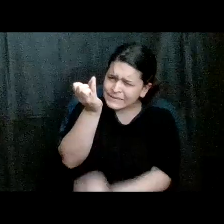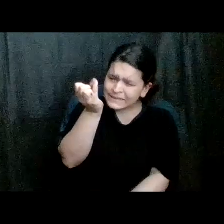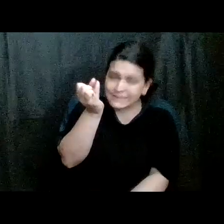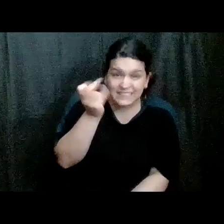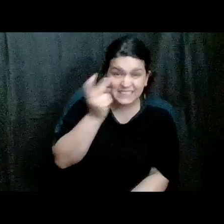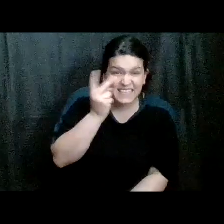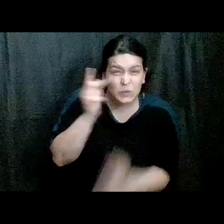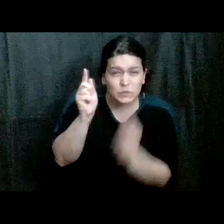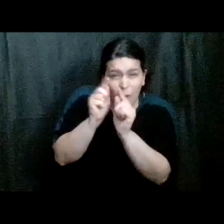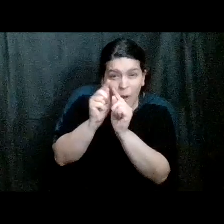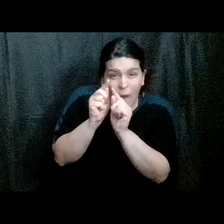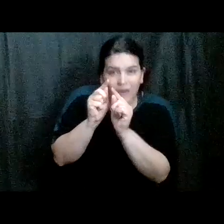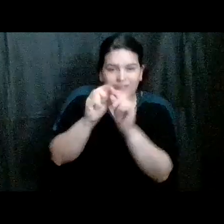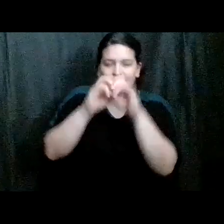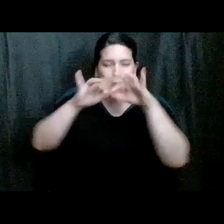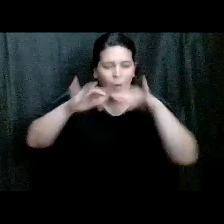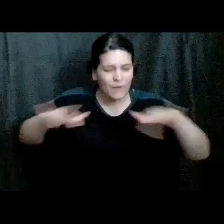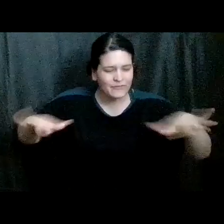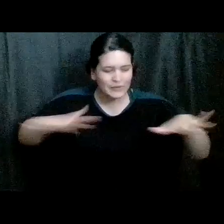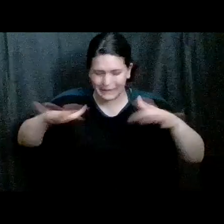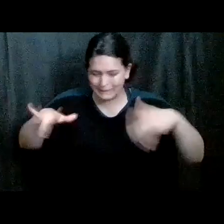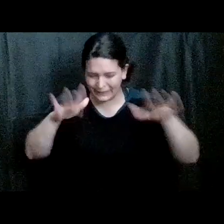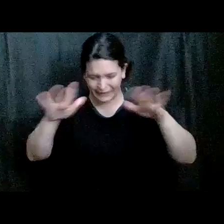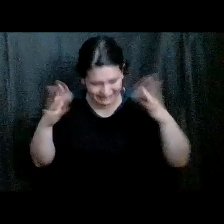It's getting all over my computer.